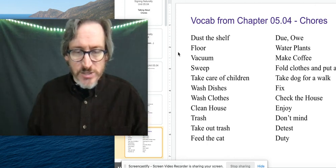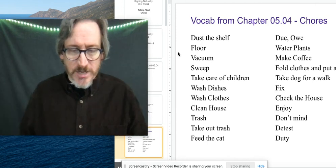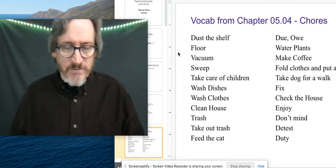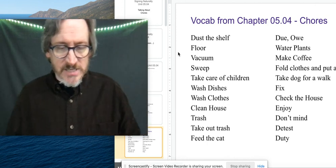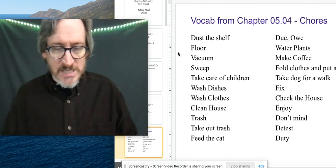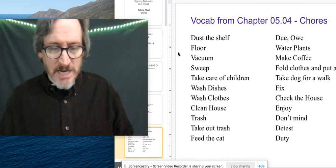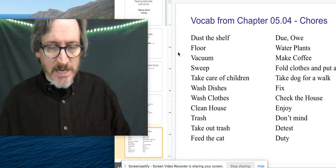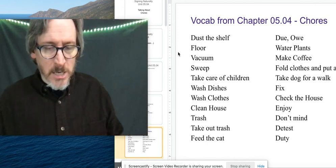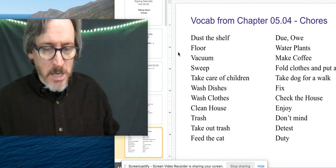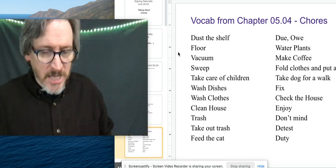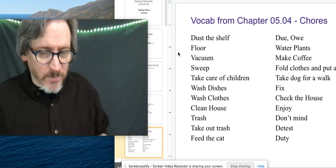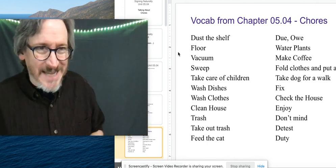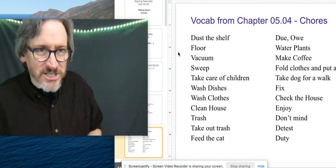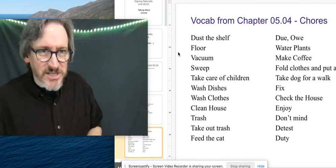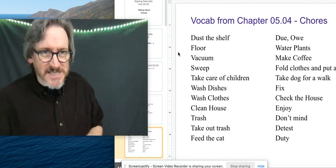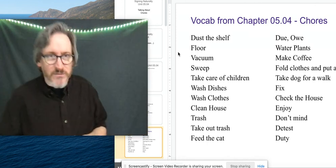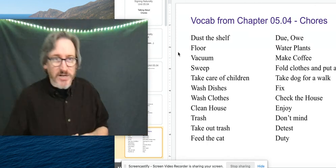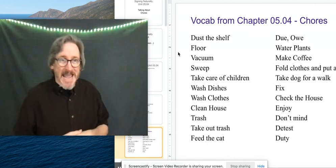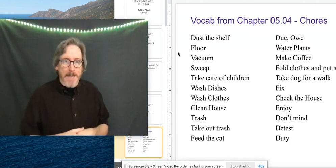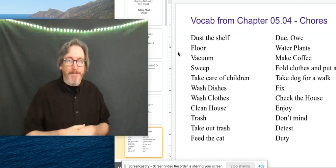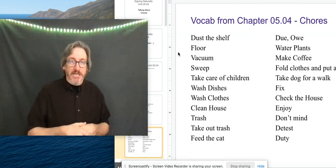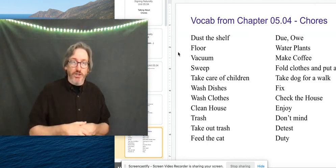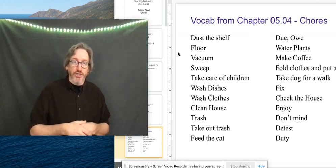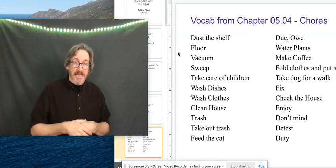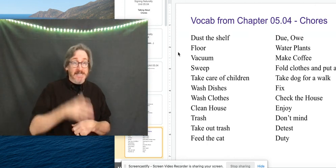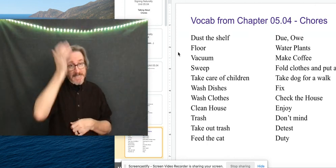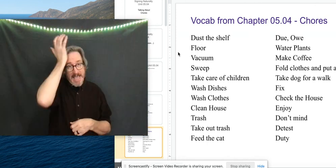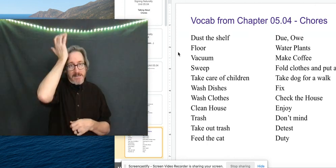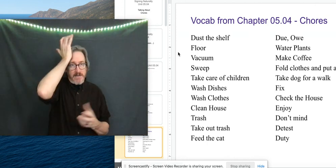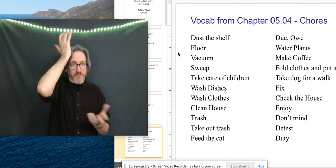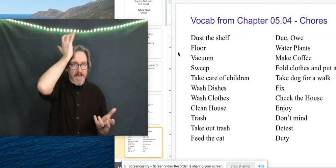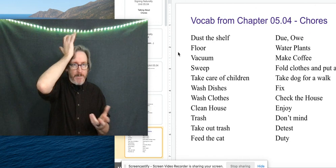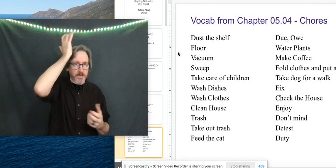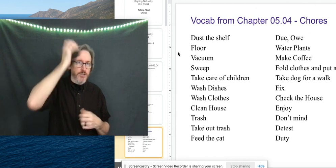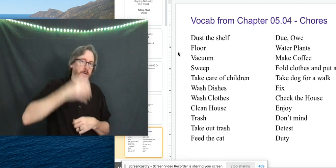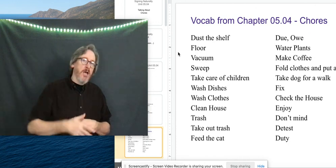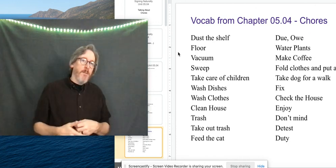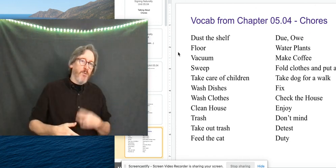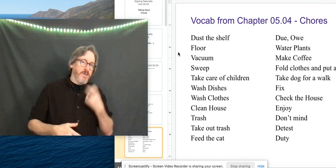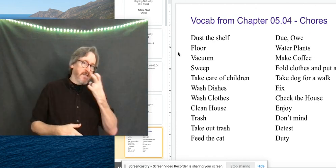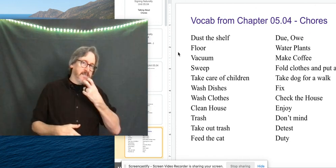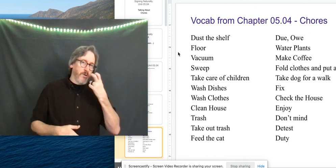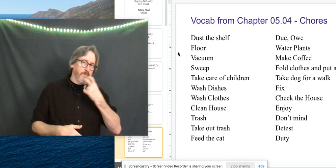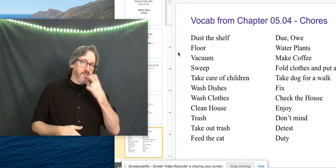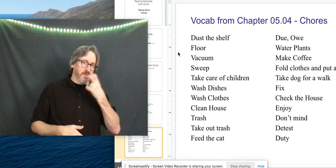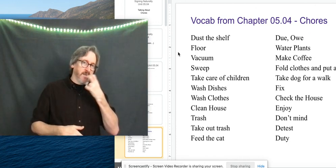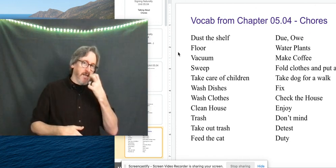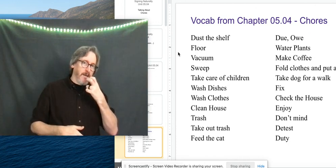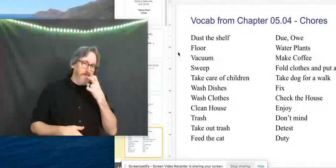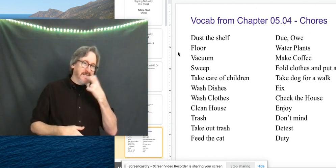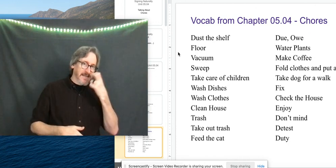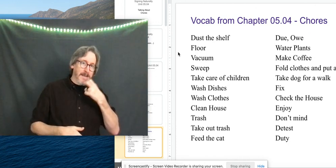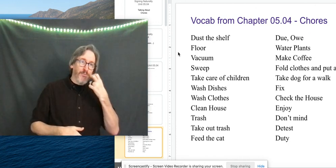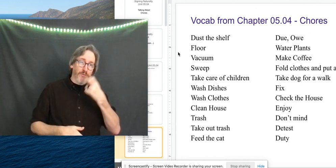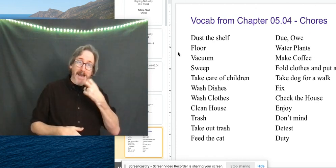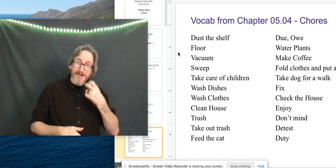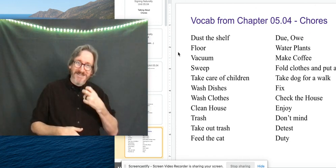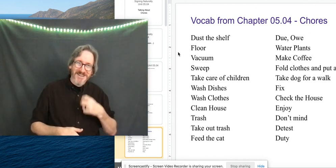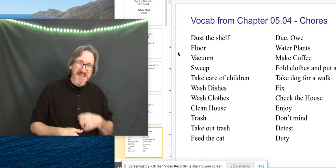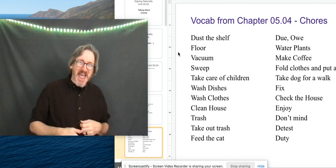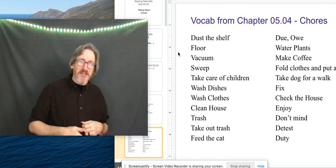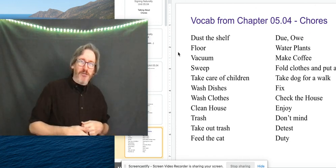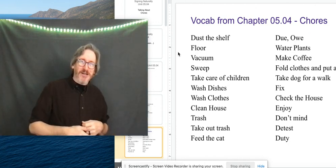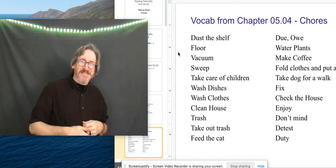in the history of the sign, it was actually the sign for cabbage. It is the sign for cabbage. But we think that someone mislip